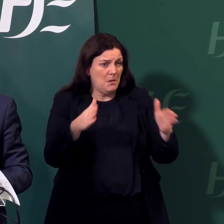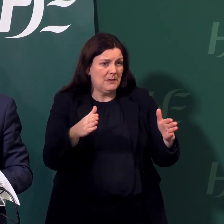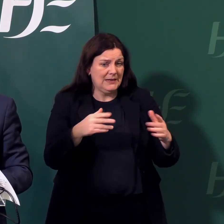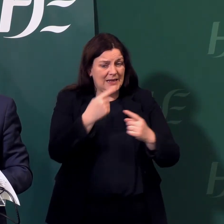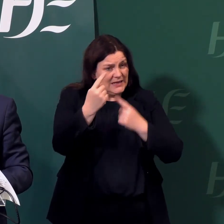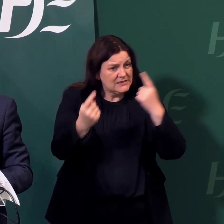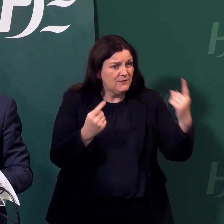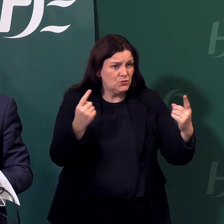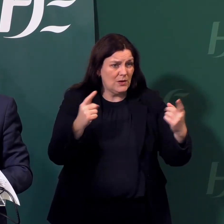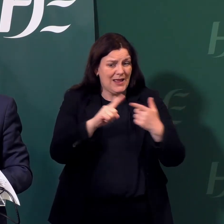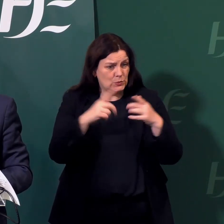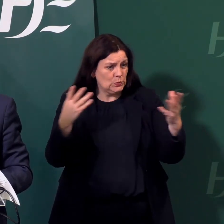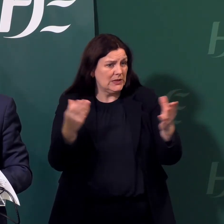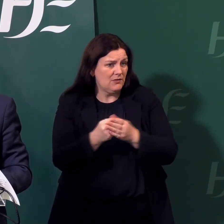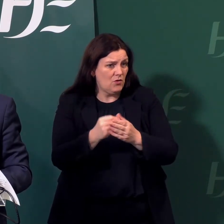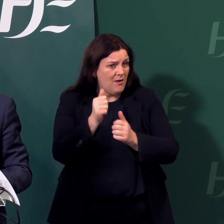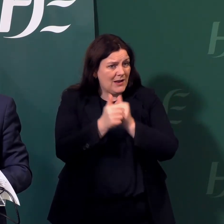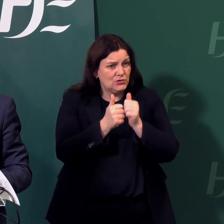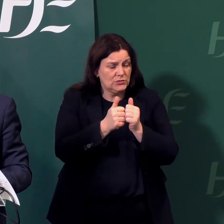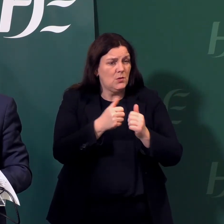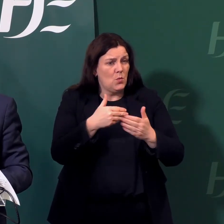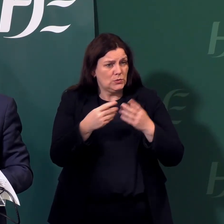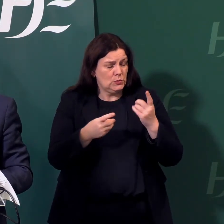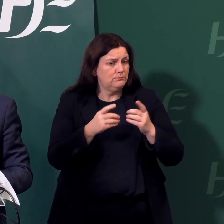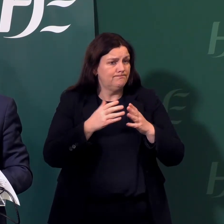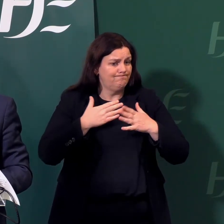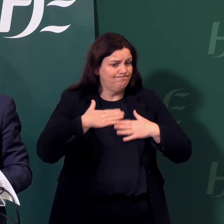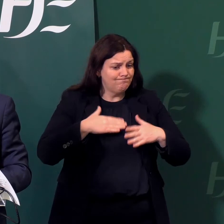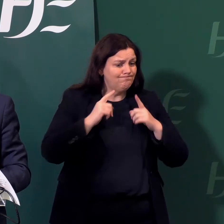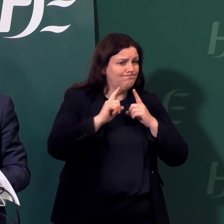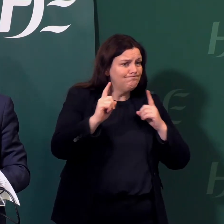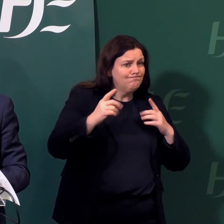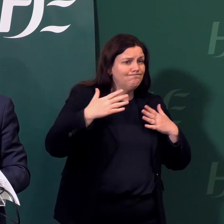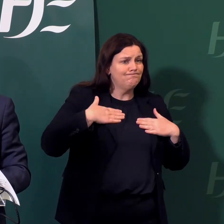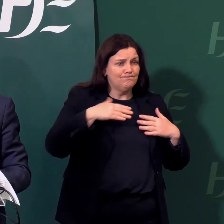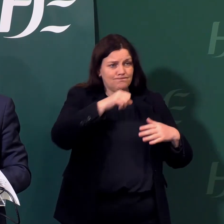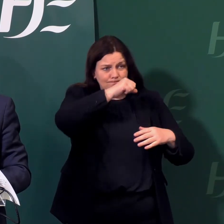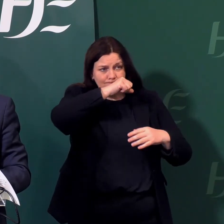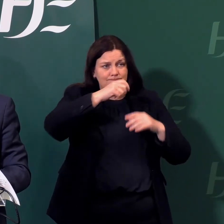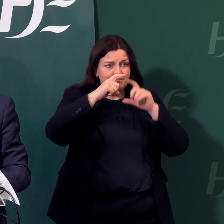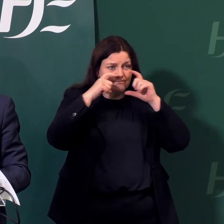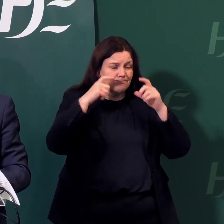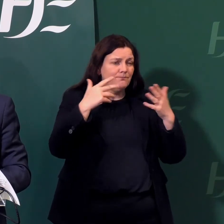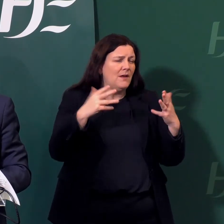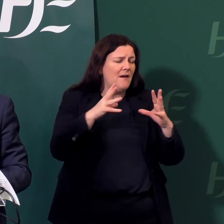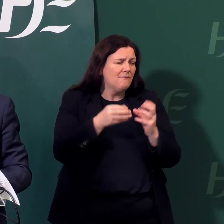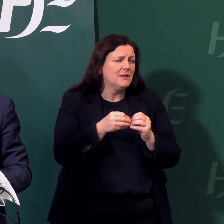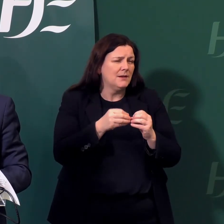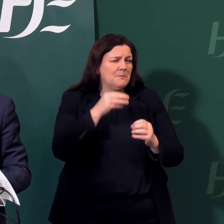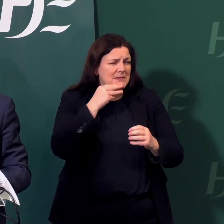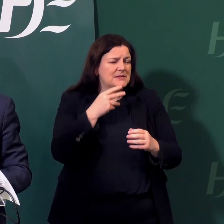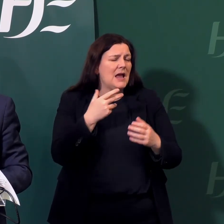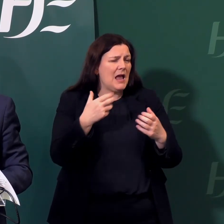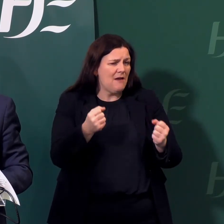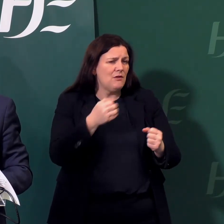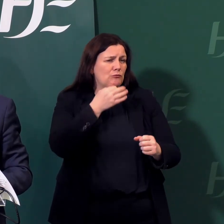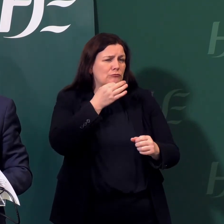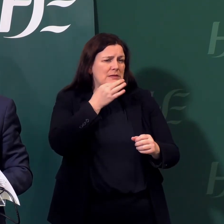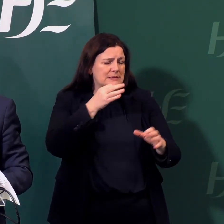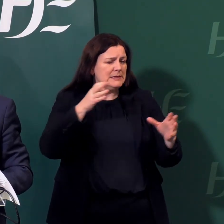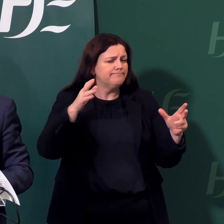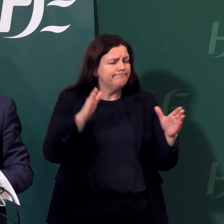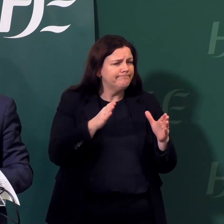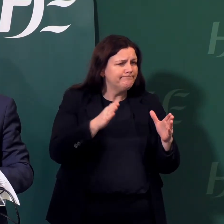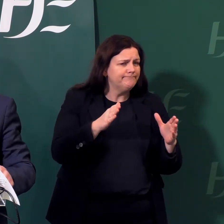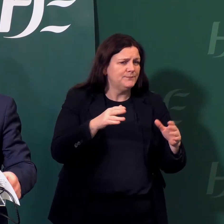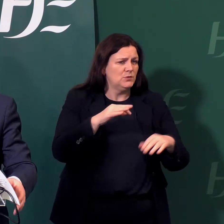individual collective actions that the public are taking are making a very real and immediate difference in terms of the risk levels in our hospitalisations and the